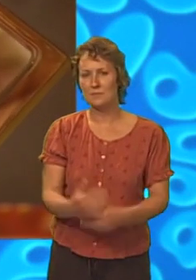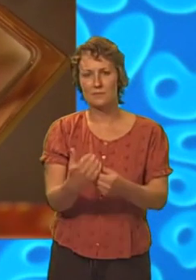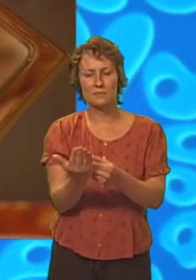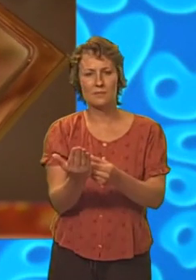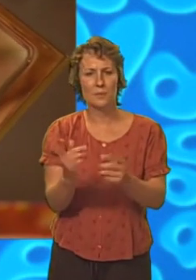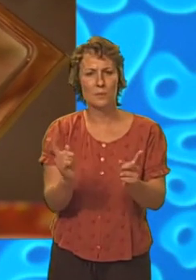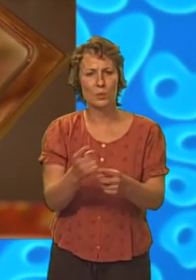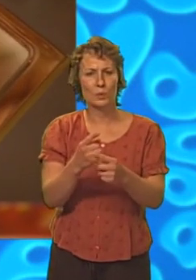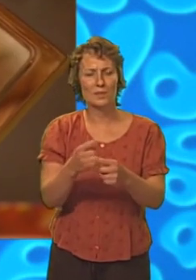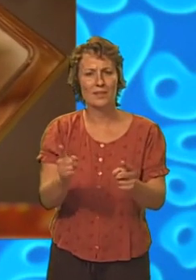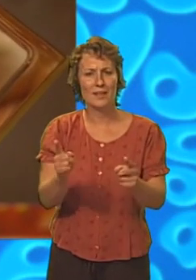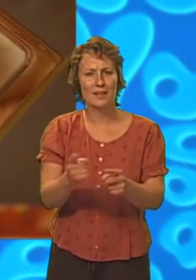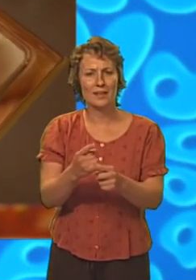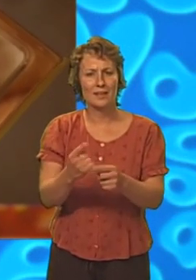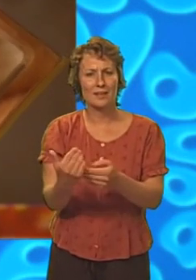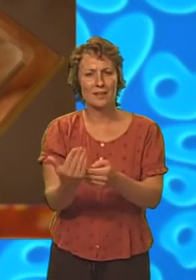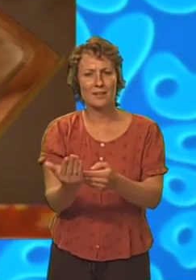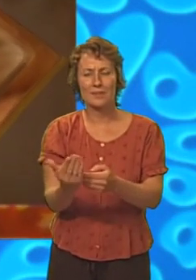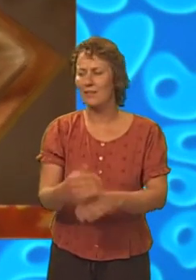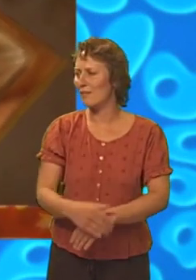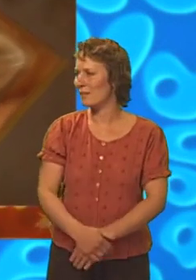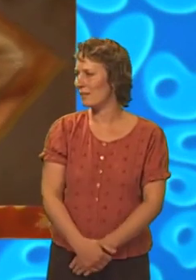It's a music box.